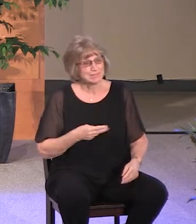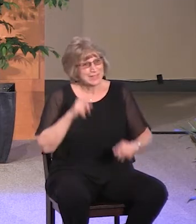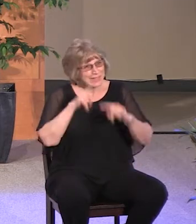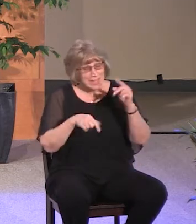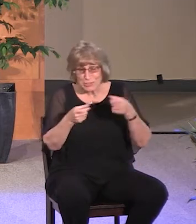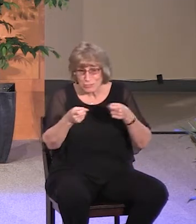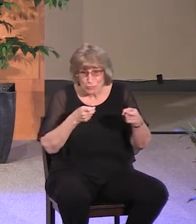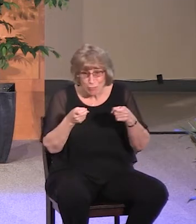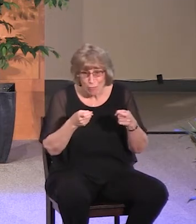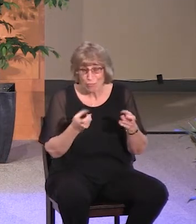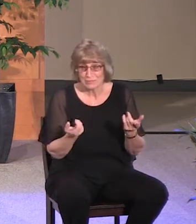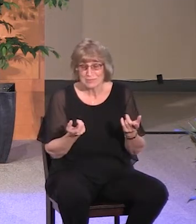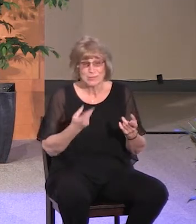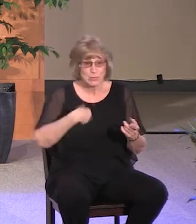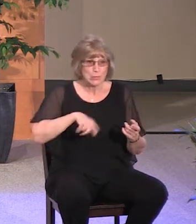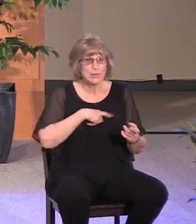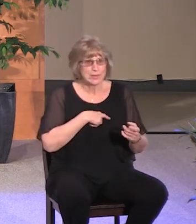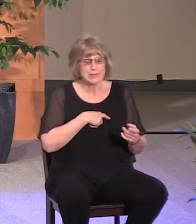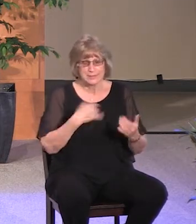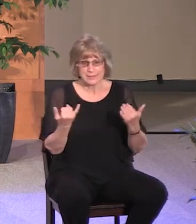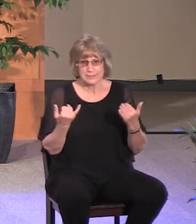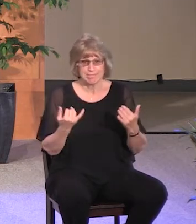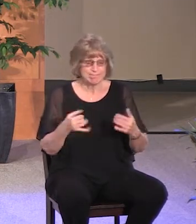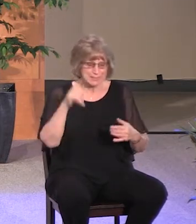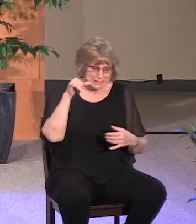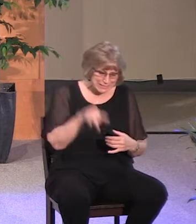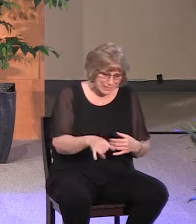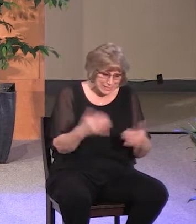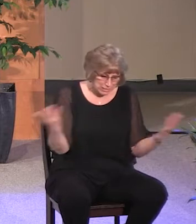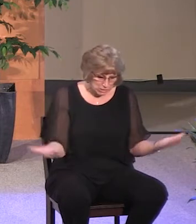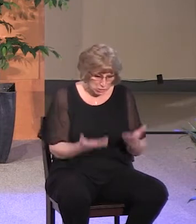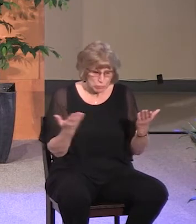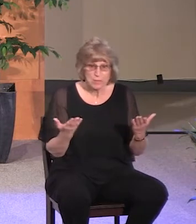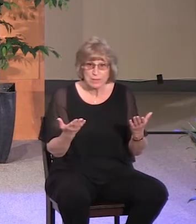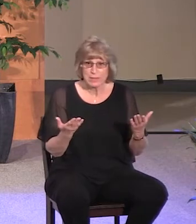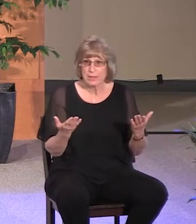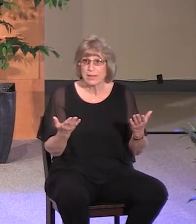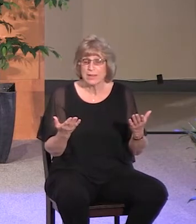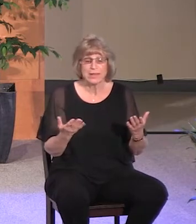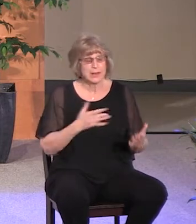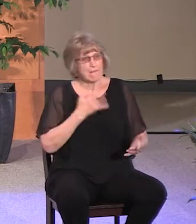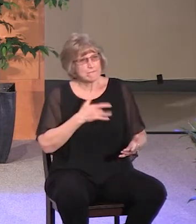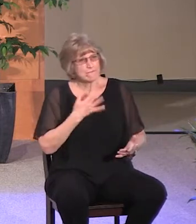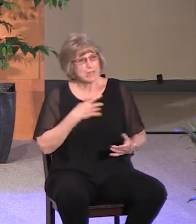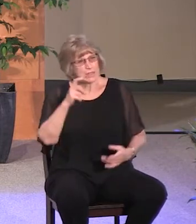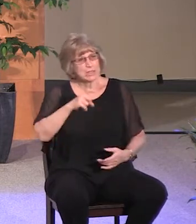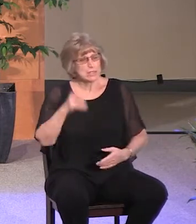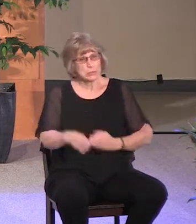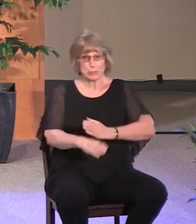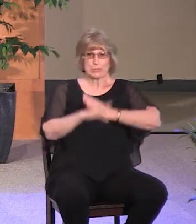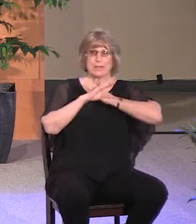So we can choose to stay in one-dimensional humanity, which in my case would mean I would feel this need to protect